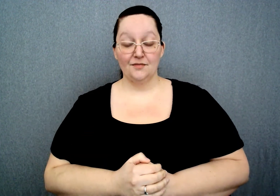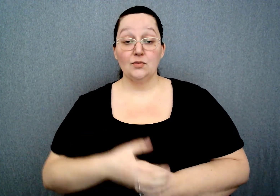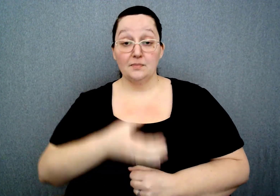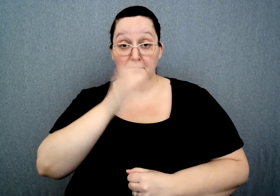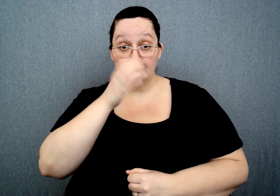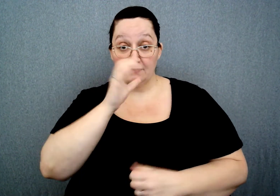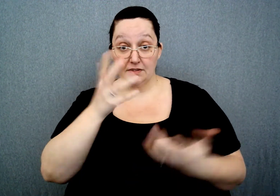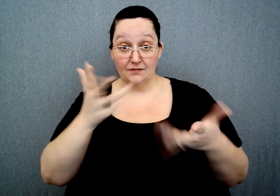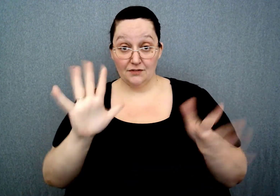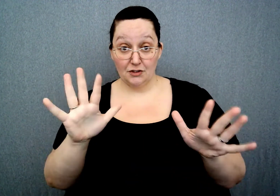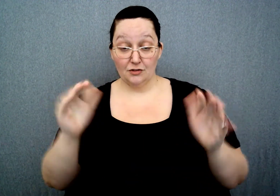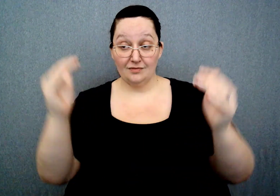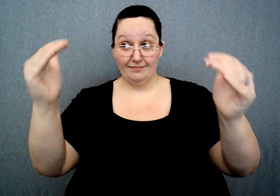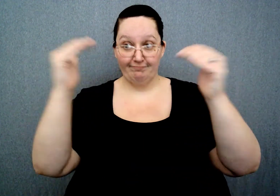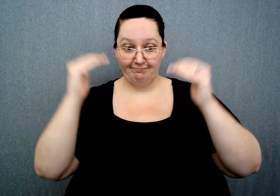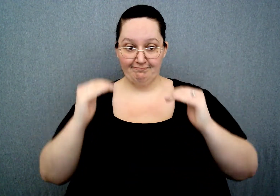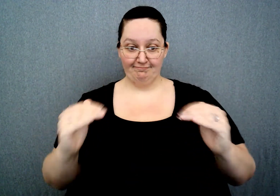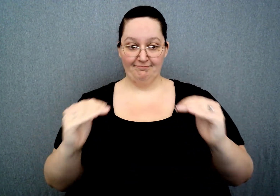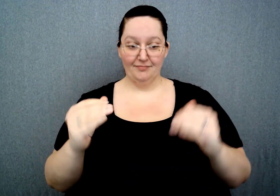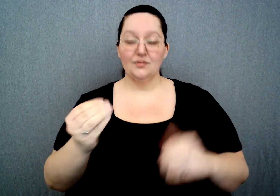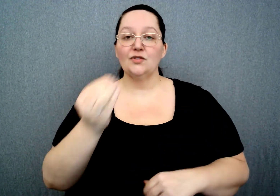Now that we've finished beverages, let's move on to foods.